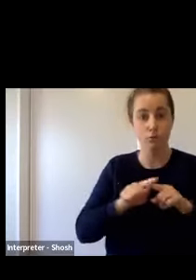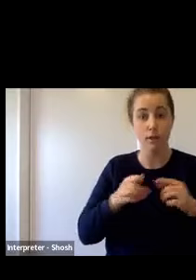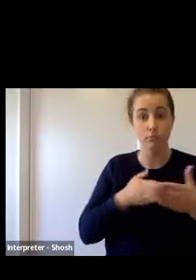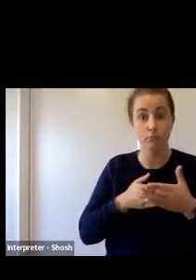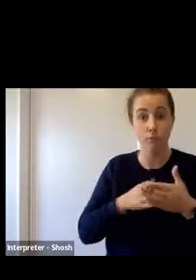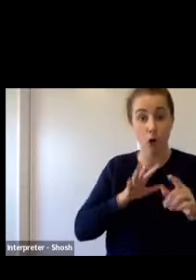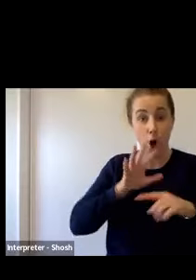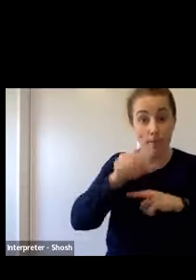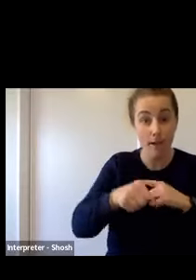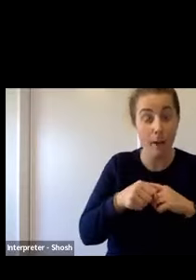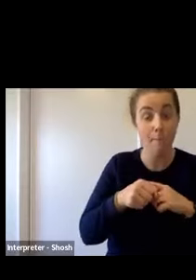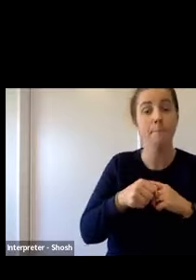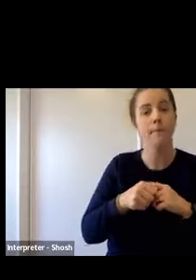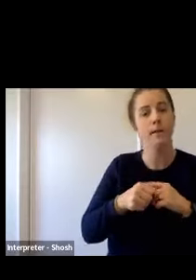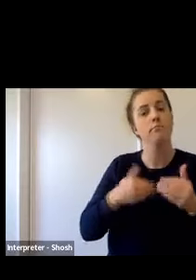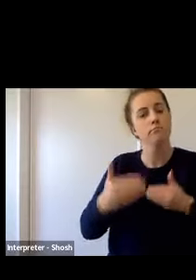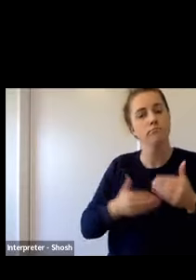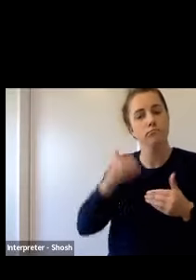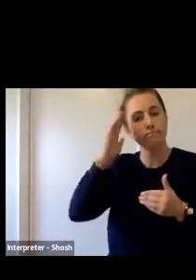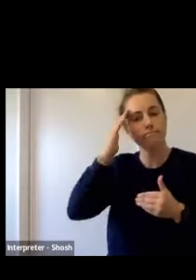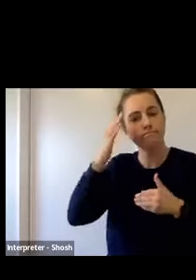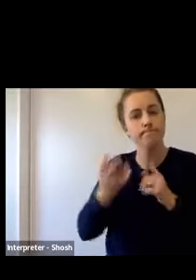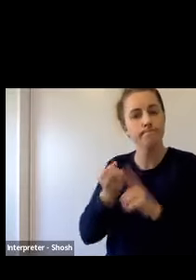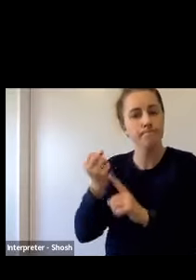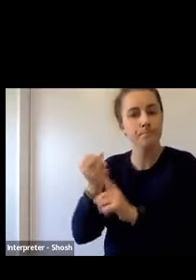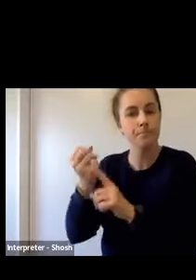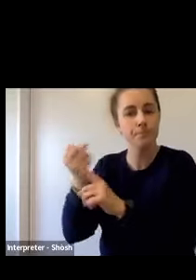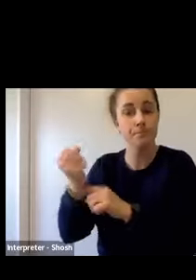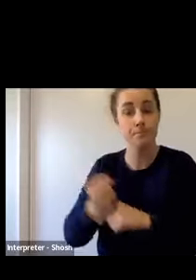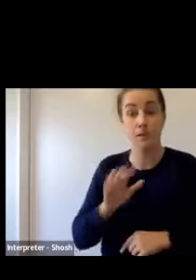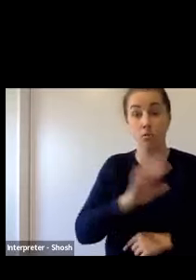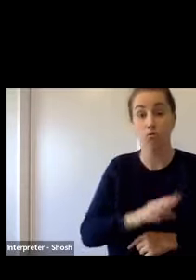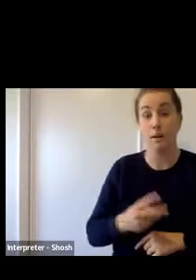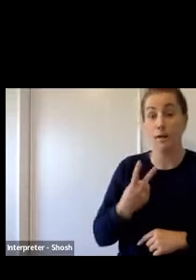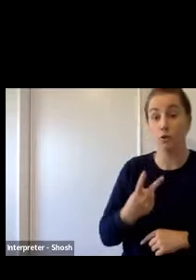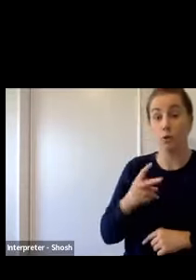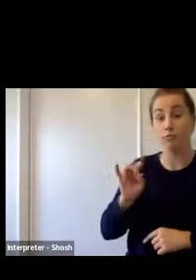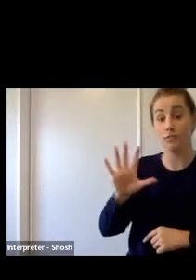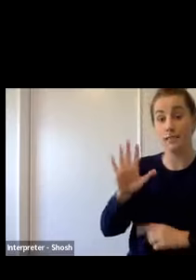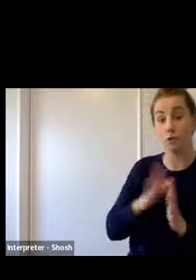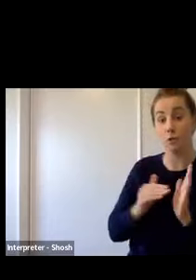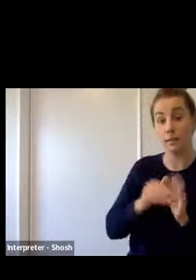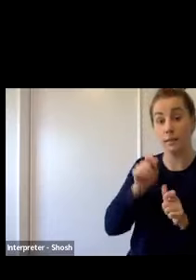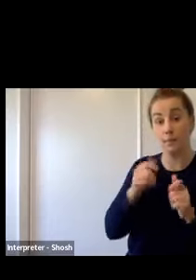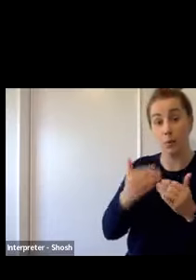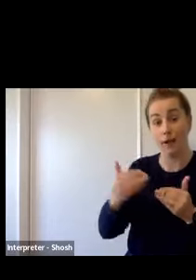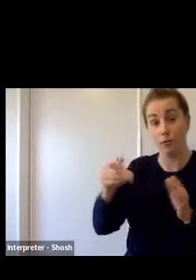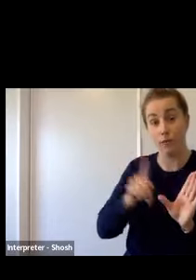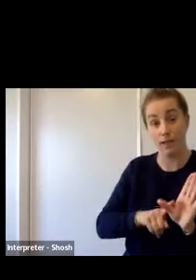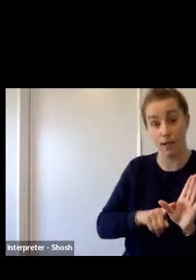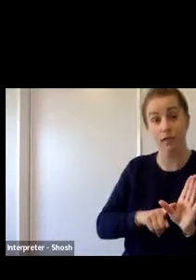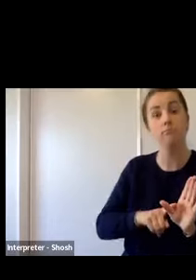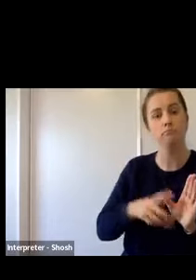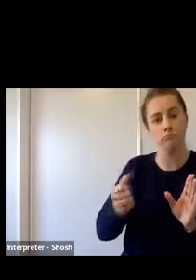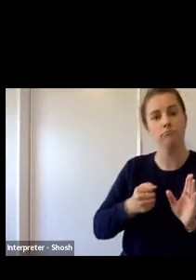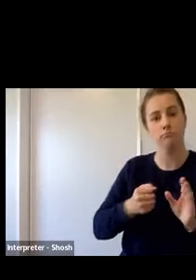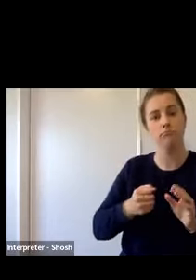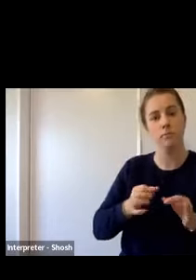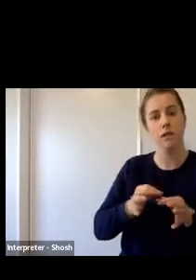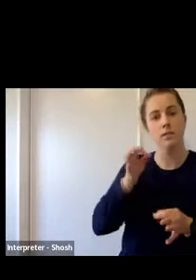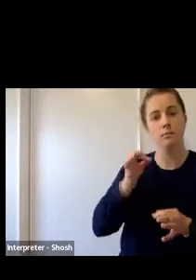and pursue opportunities. On average, 210 people in New Zealand a year suffer of spinal